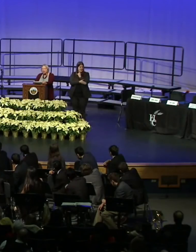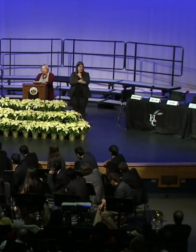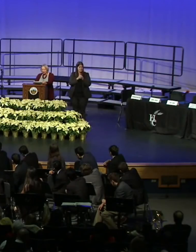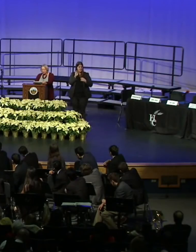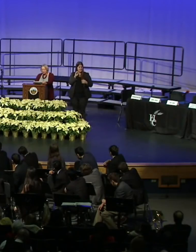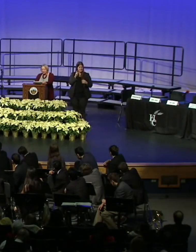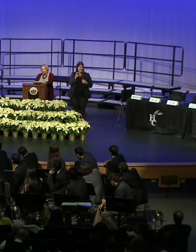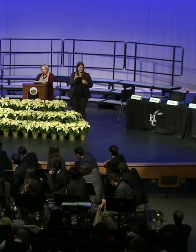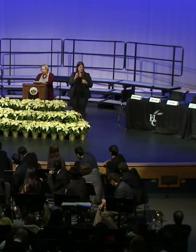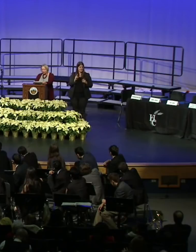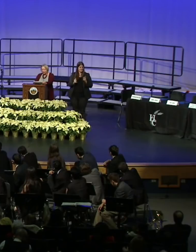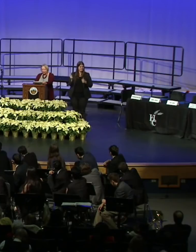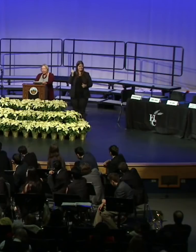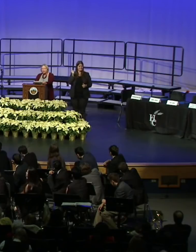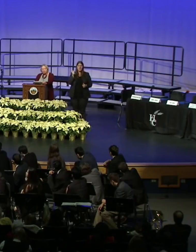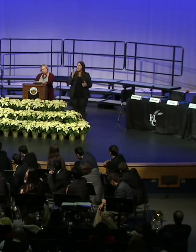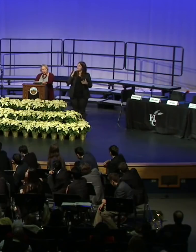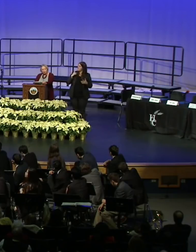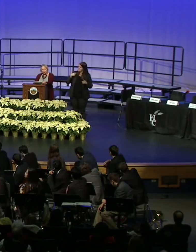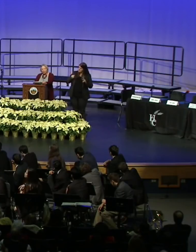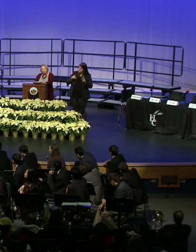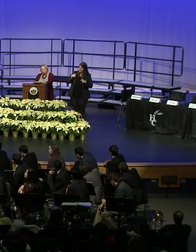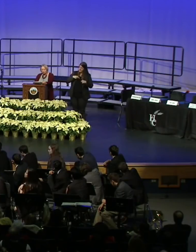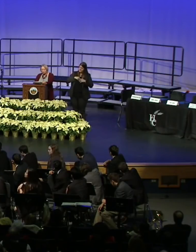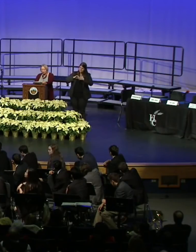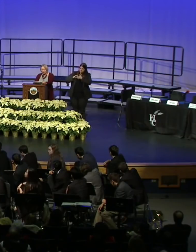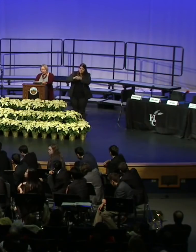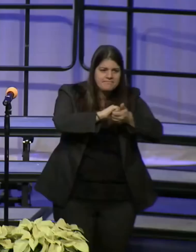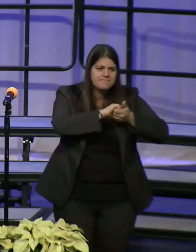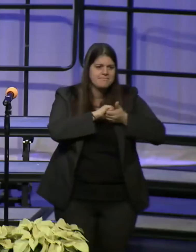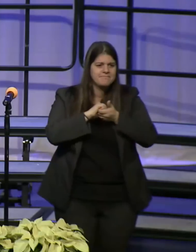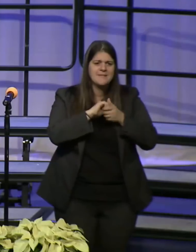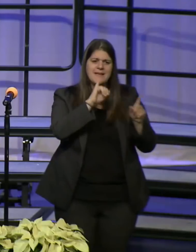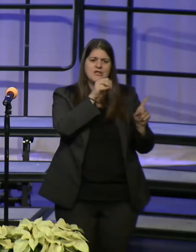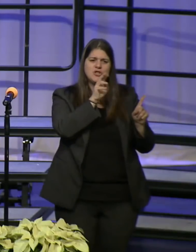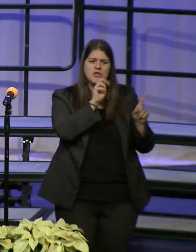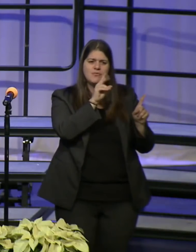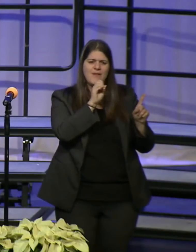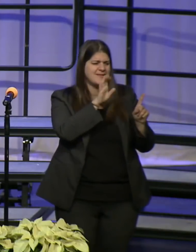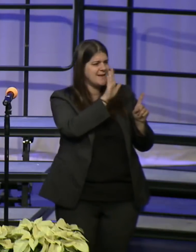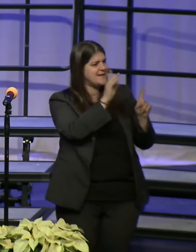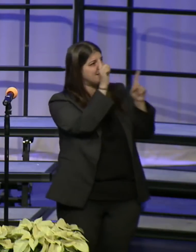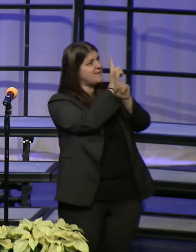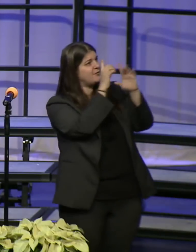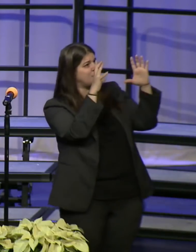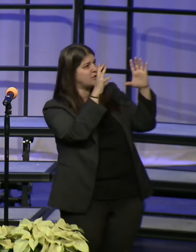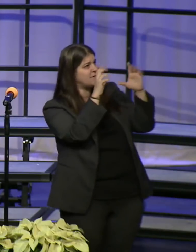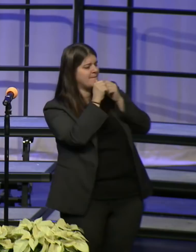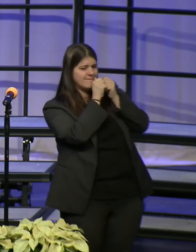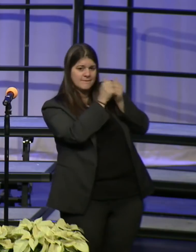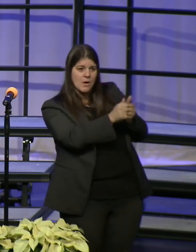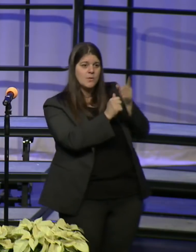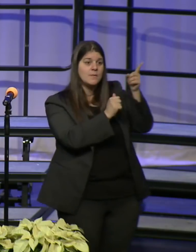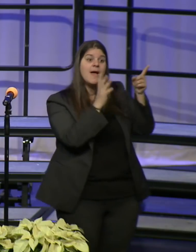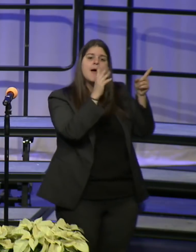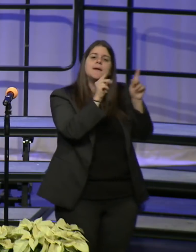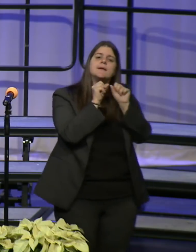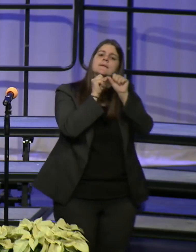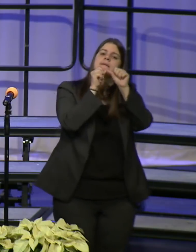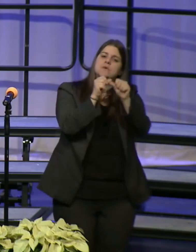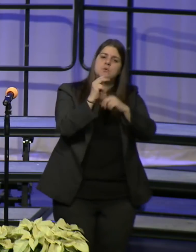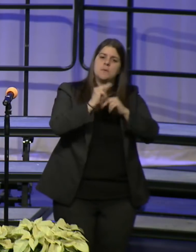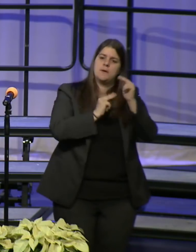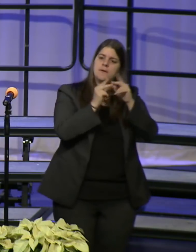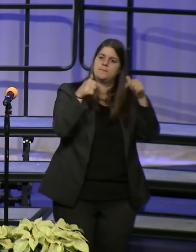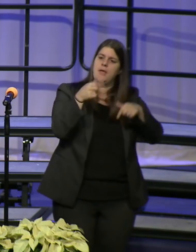may we come together in the spirit of Jim Rouse's vision and continue building the Howard County of the